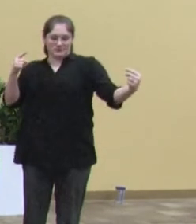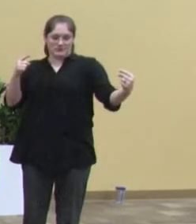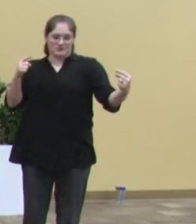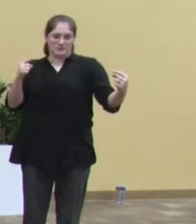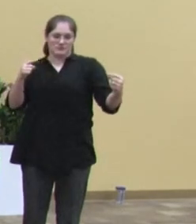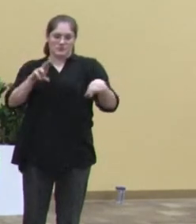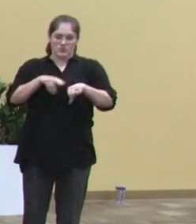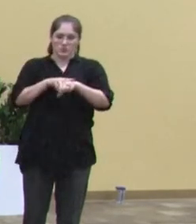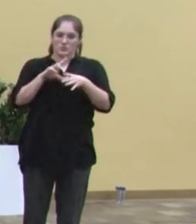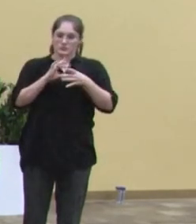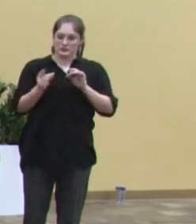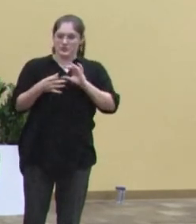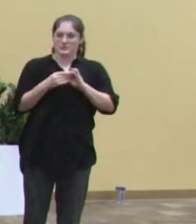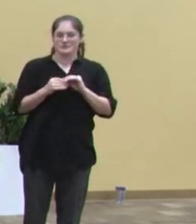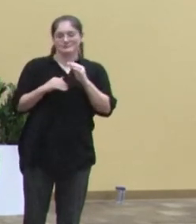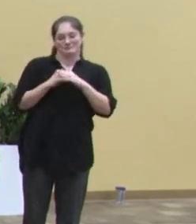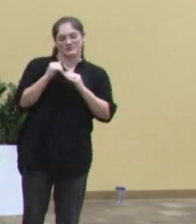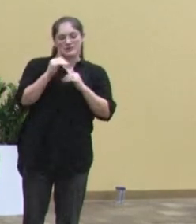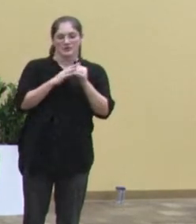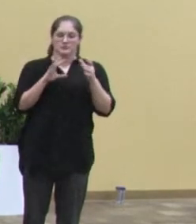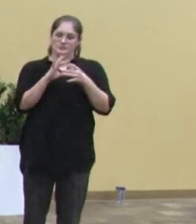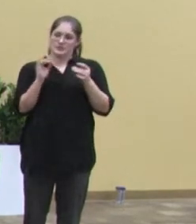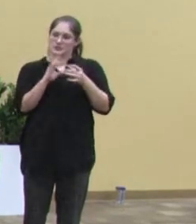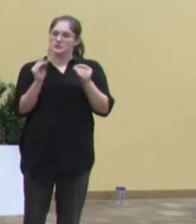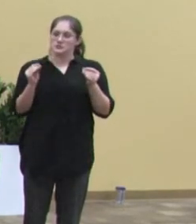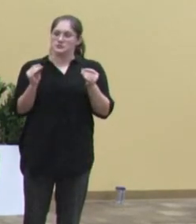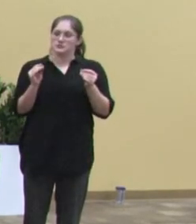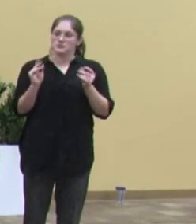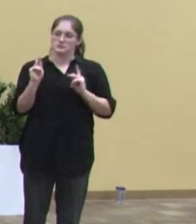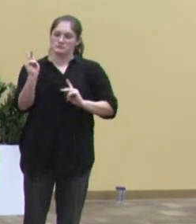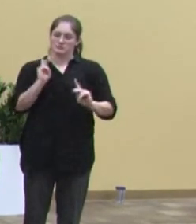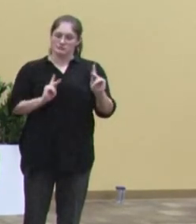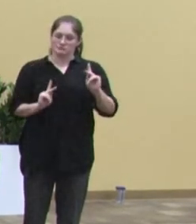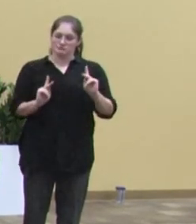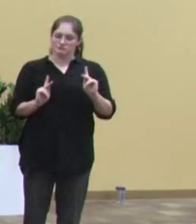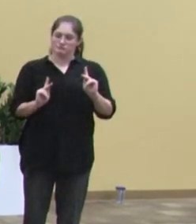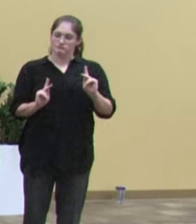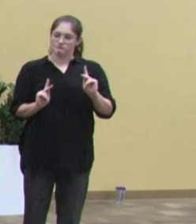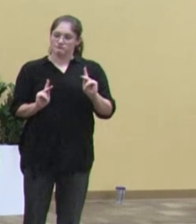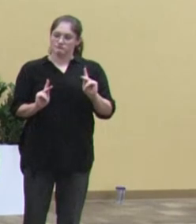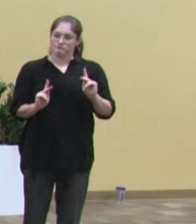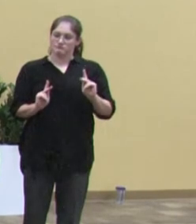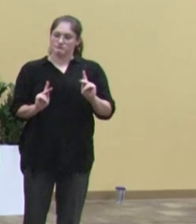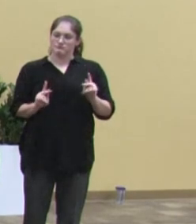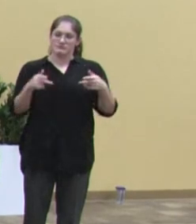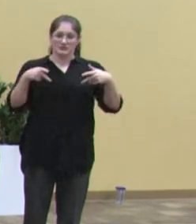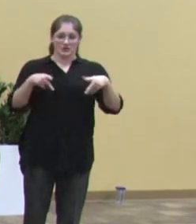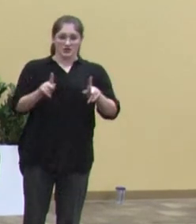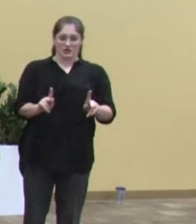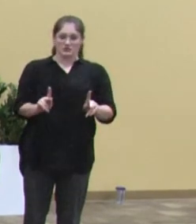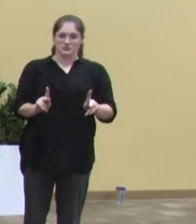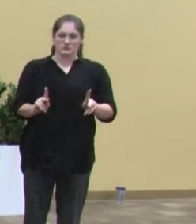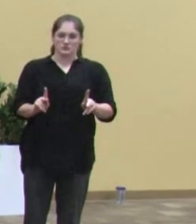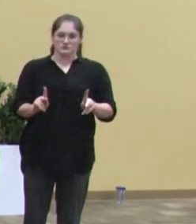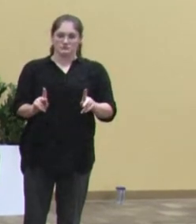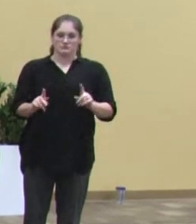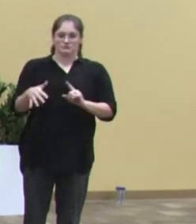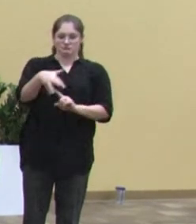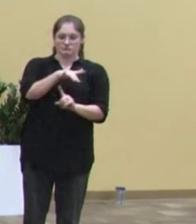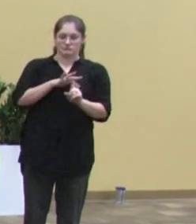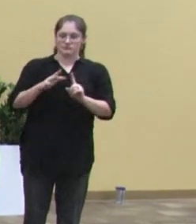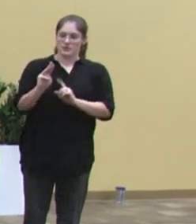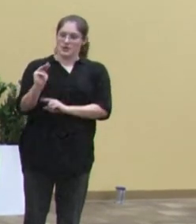message that, again, the comfortable message folk had allowed to arise around Dr. King and what his